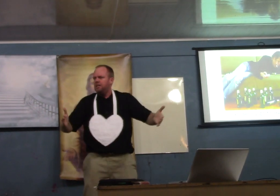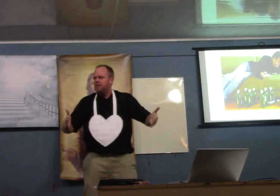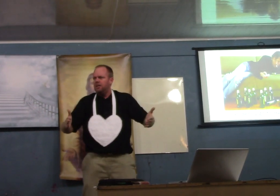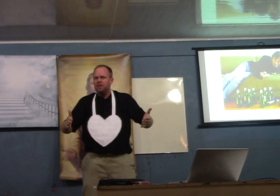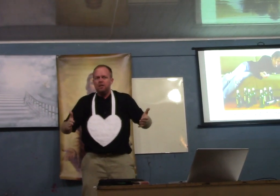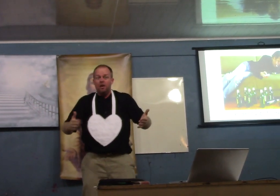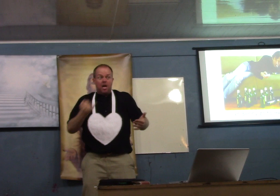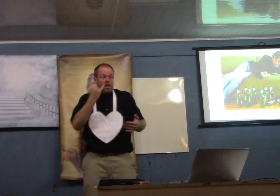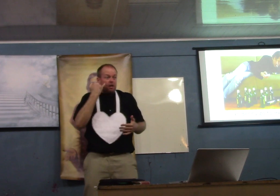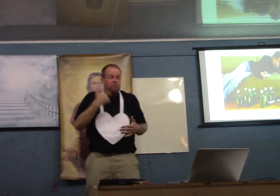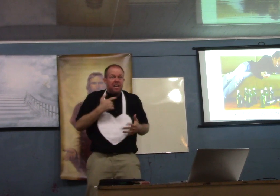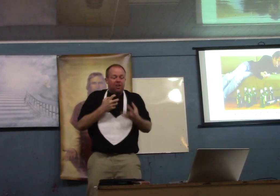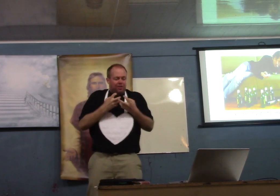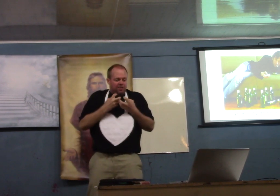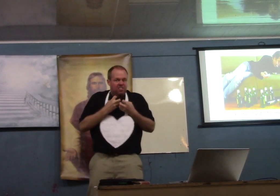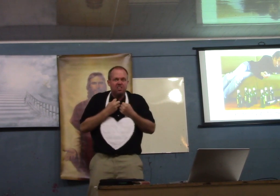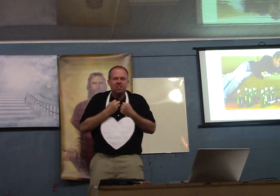want to stop with that.